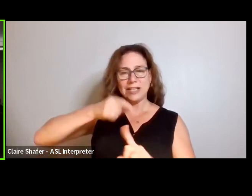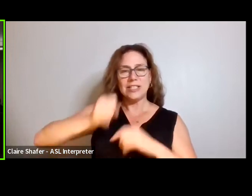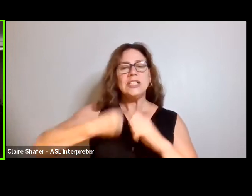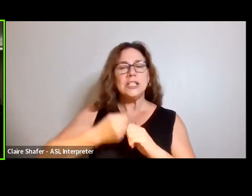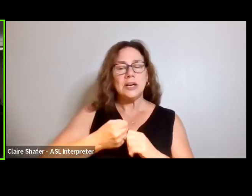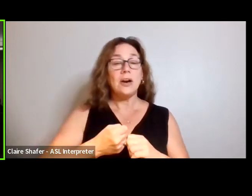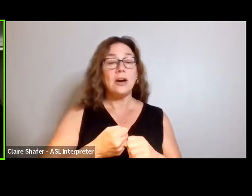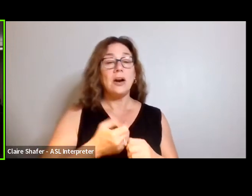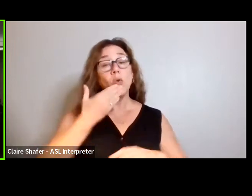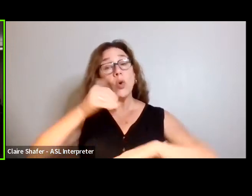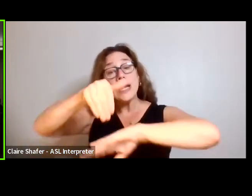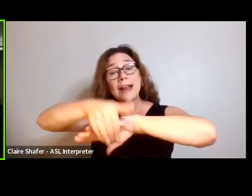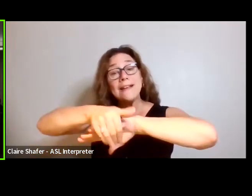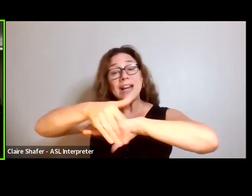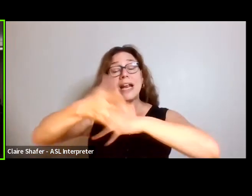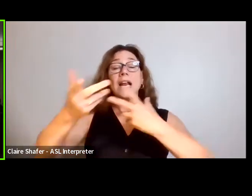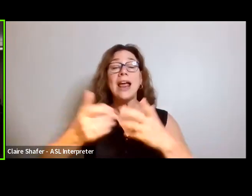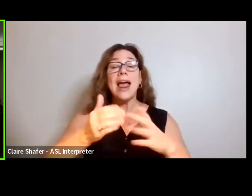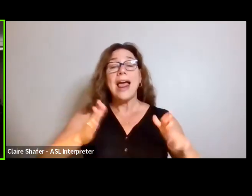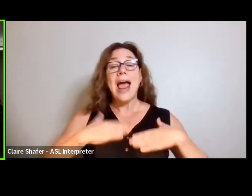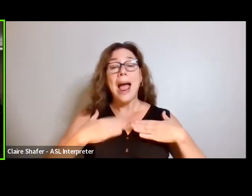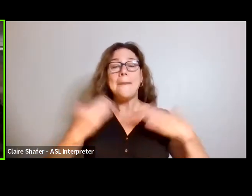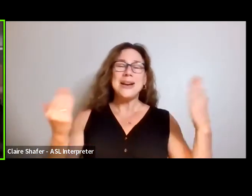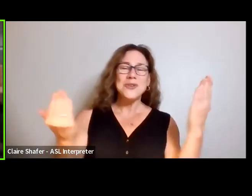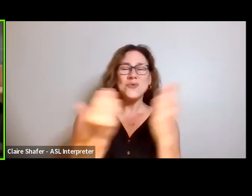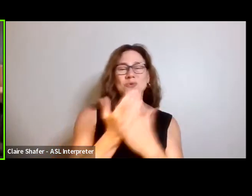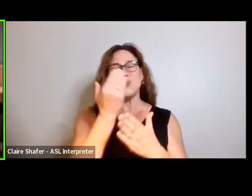Good evening, everybody, and Happy New Year. To Craig